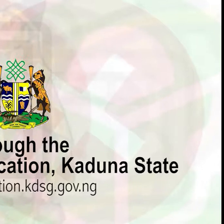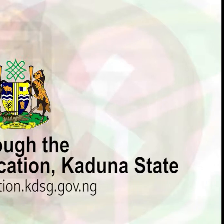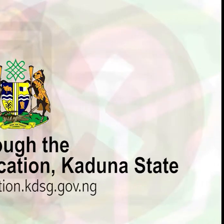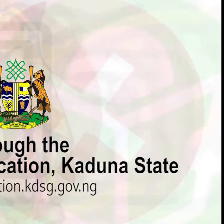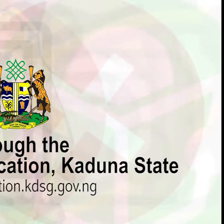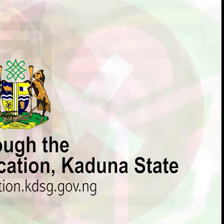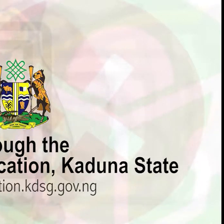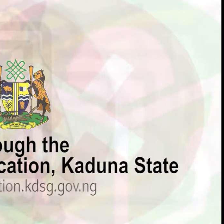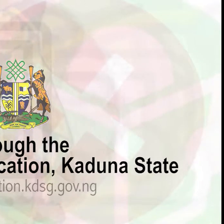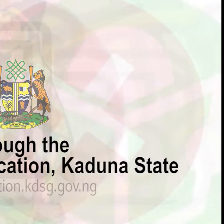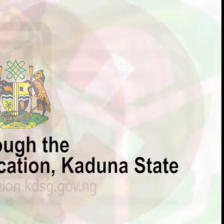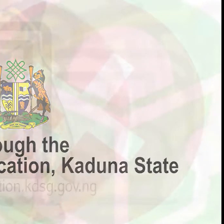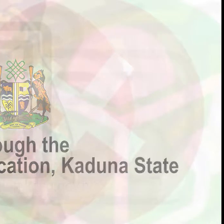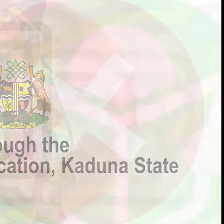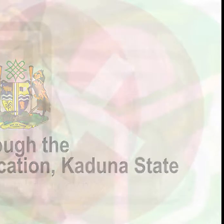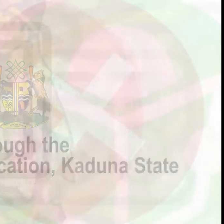direction.